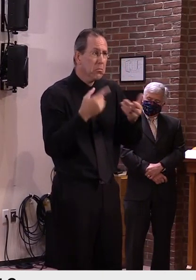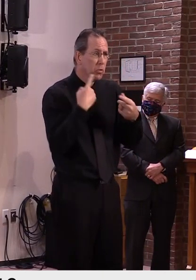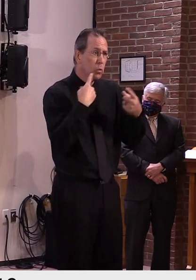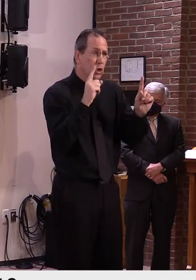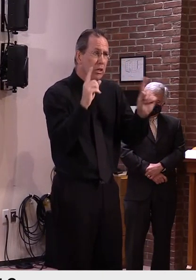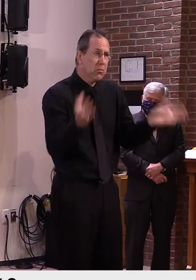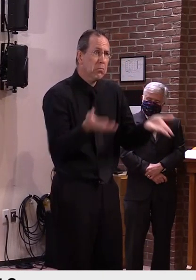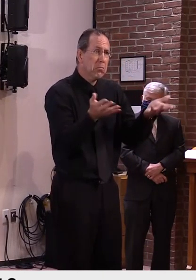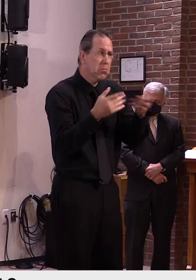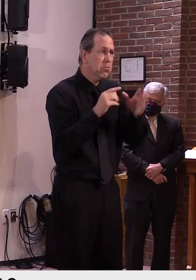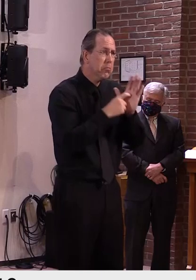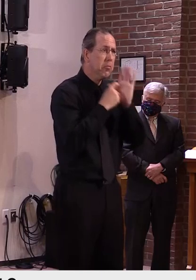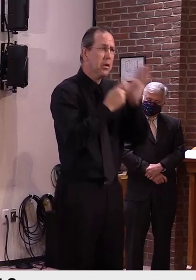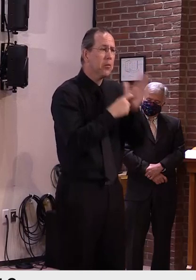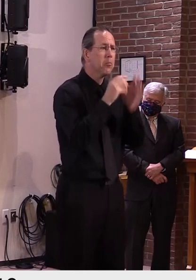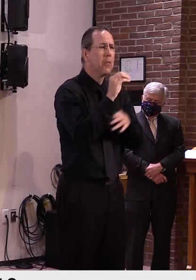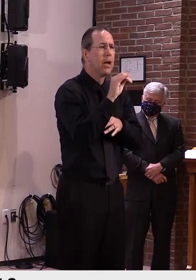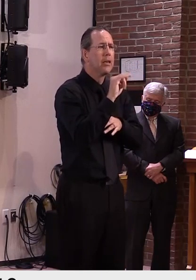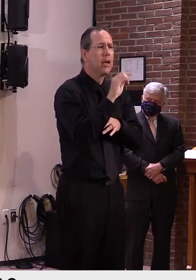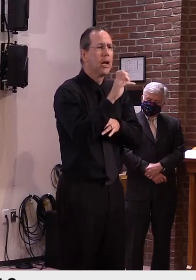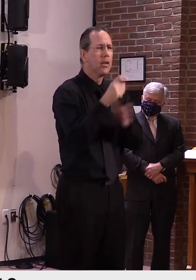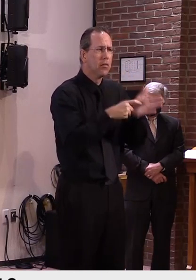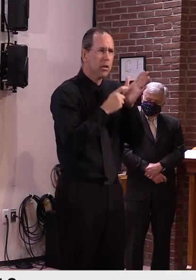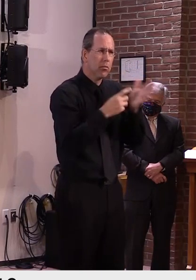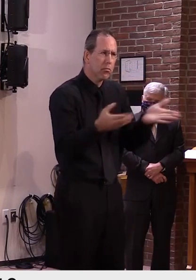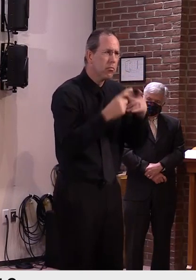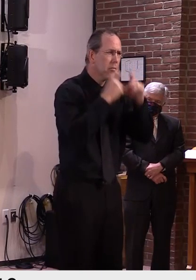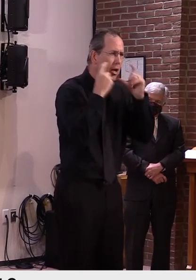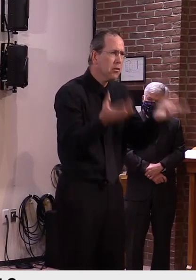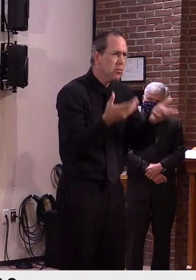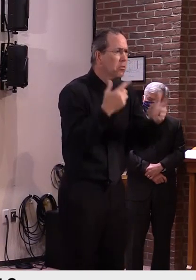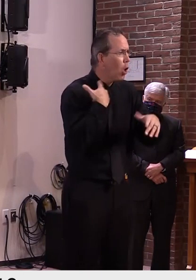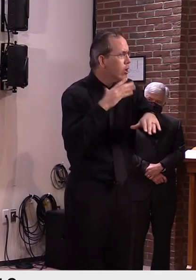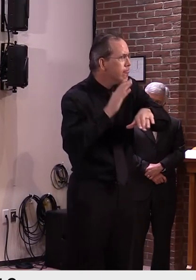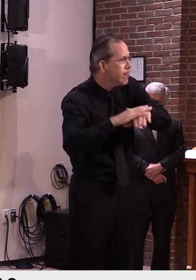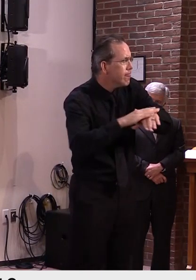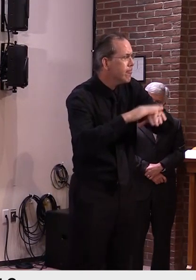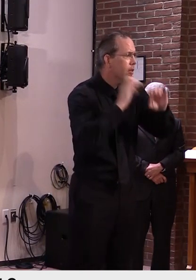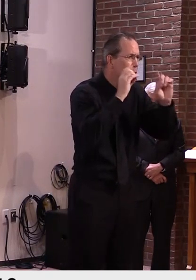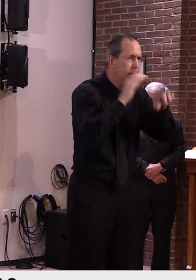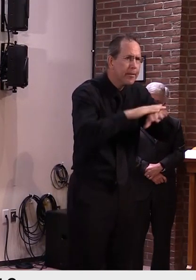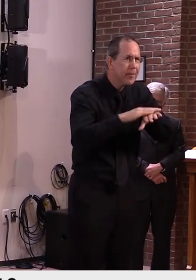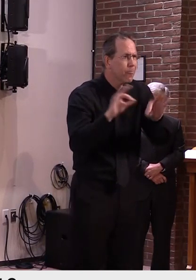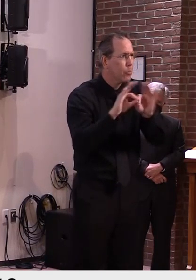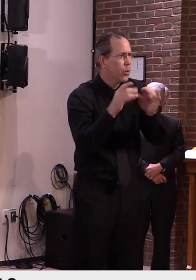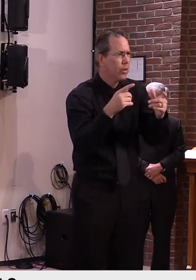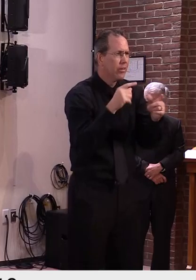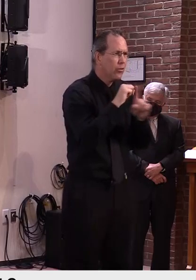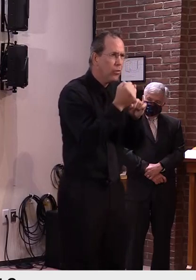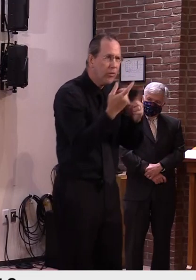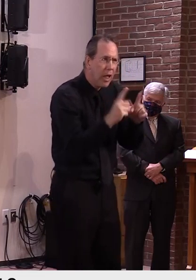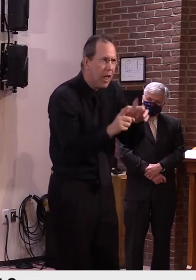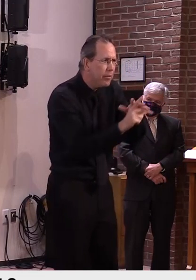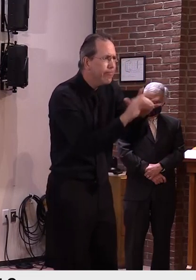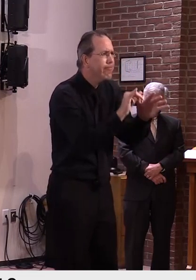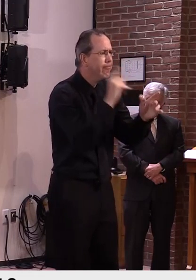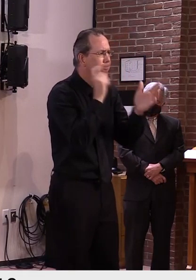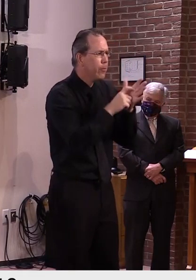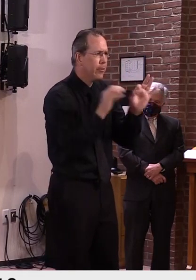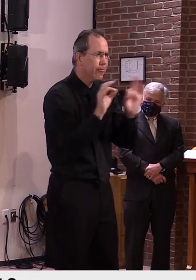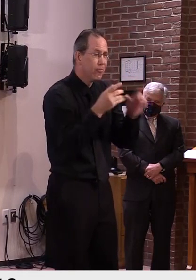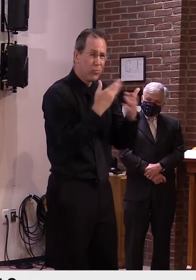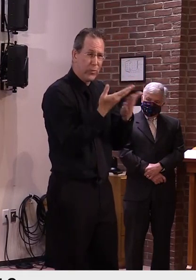watch the information, keep track of the science and the data, and follow those really four simple principles of, you know, just